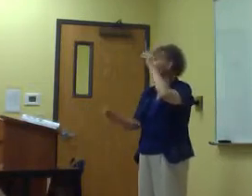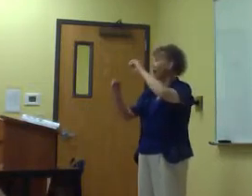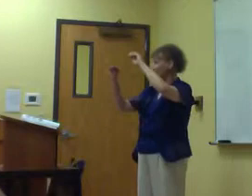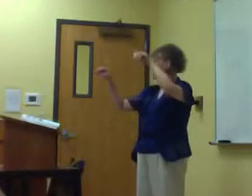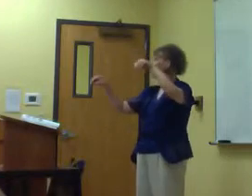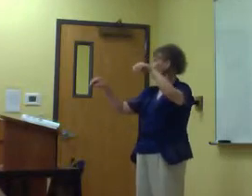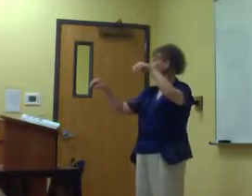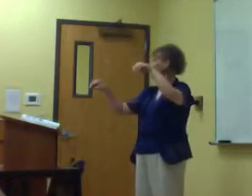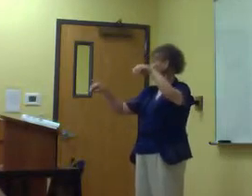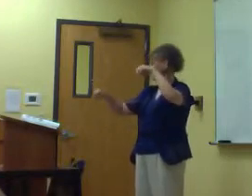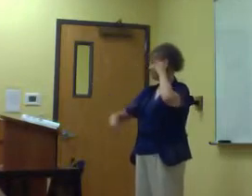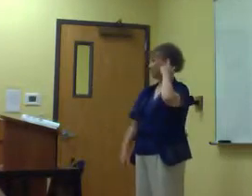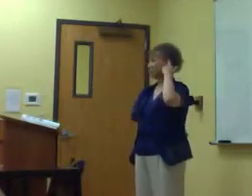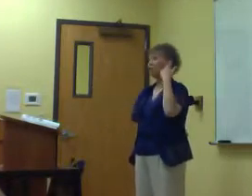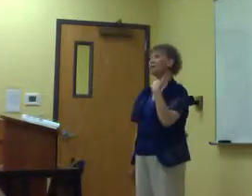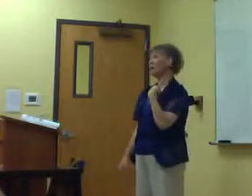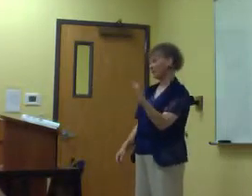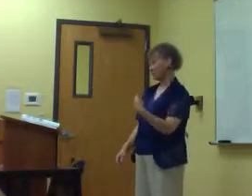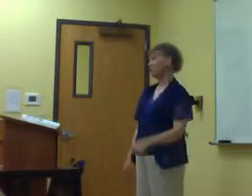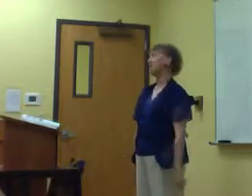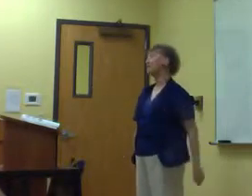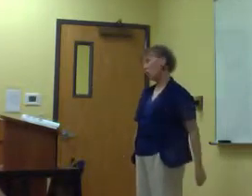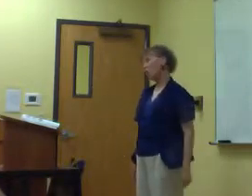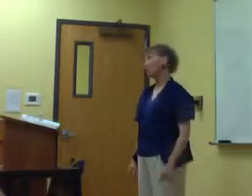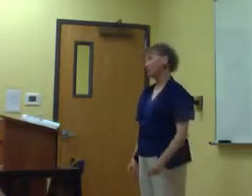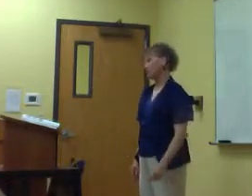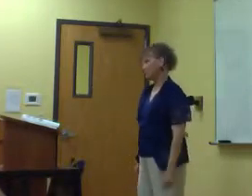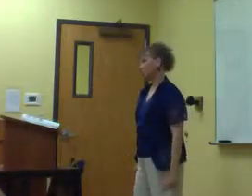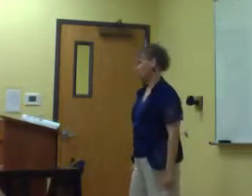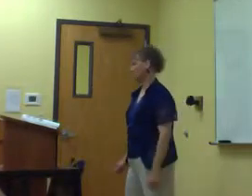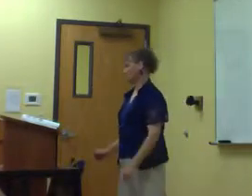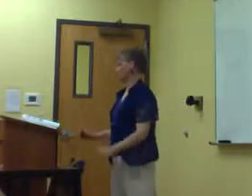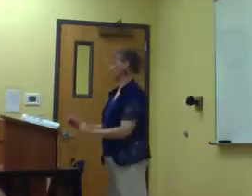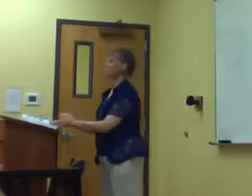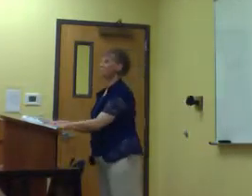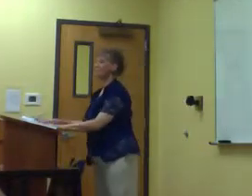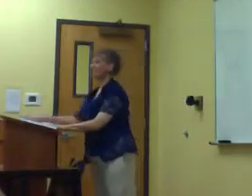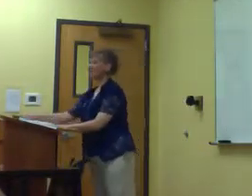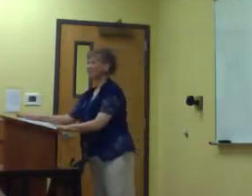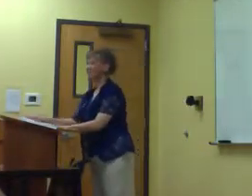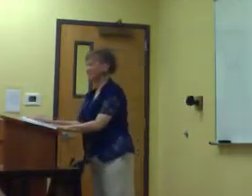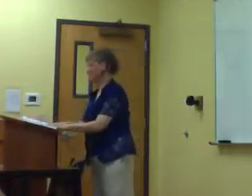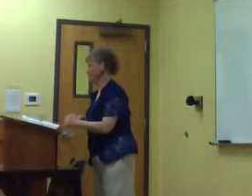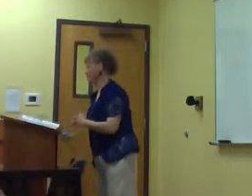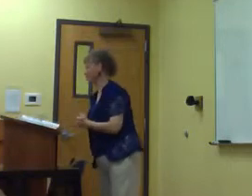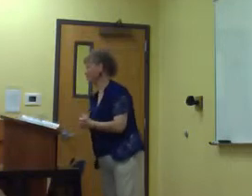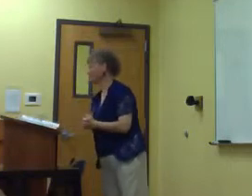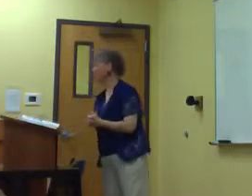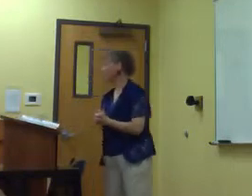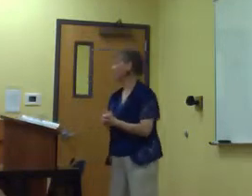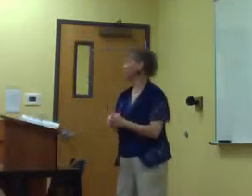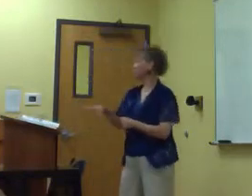As you sign, yes. So can I. So you've got to know all 3. All right. So